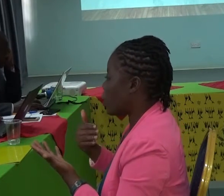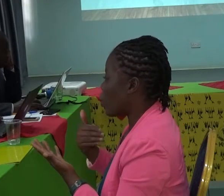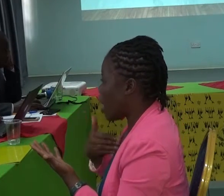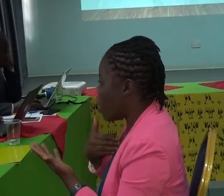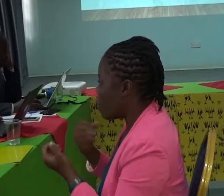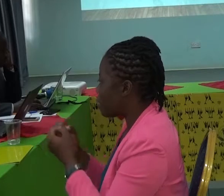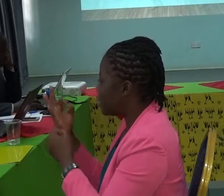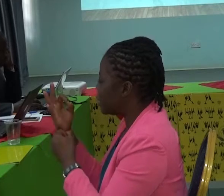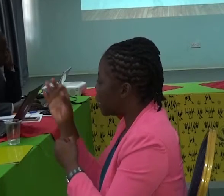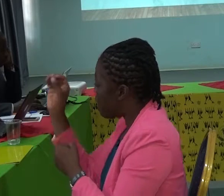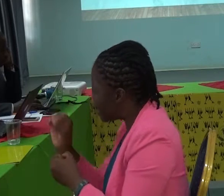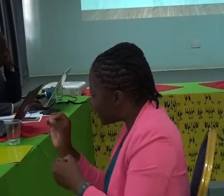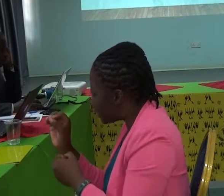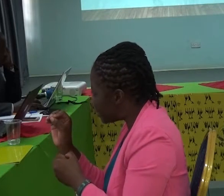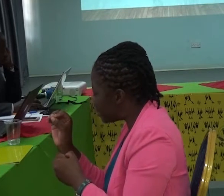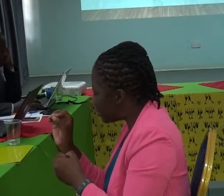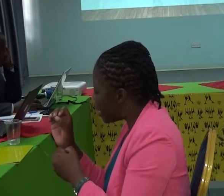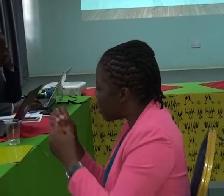13.5% of our children